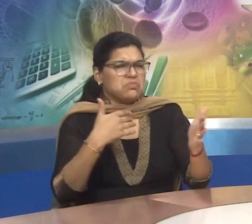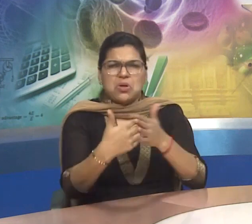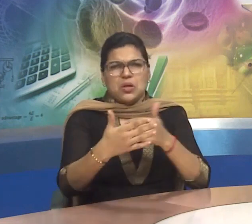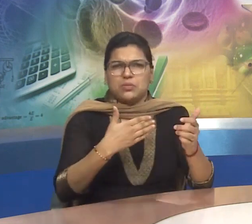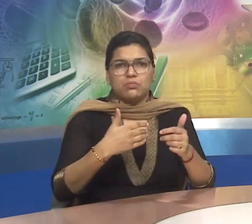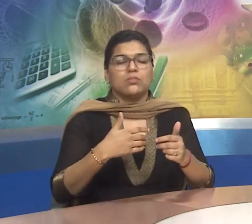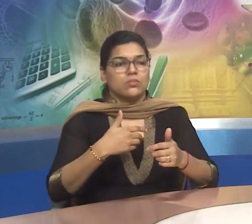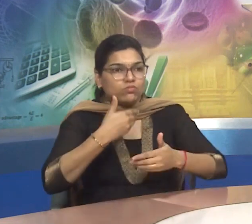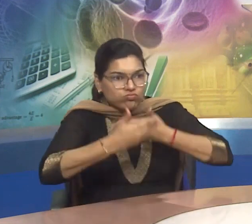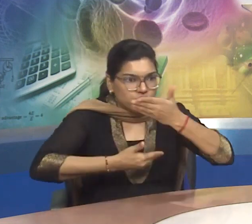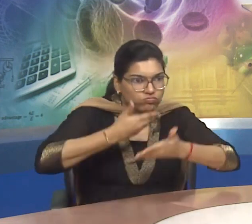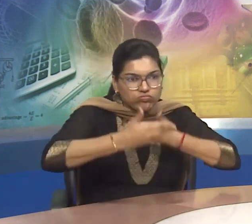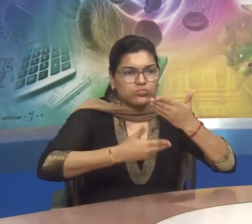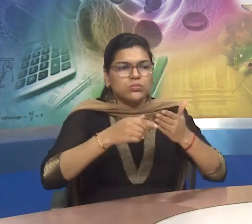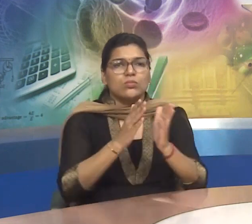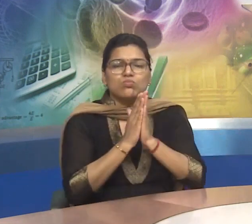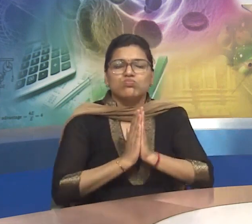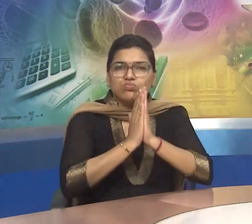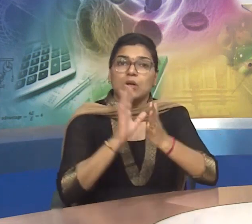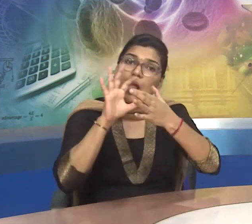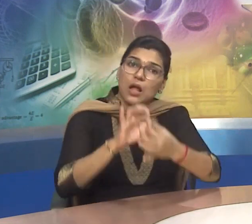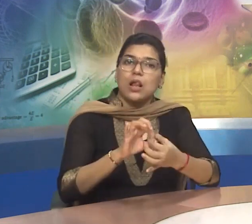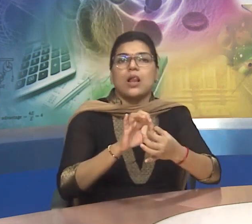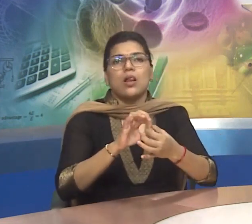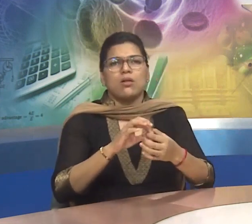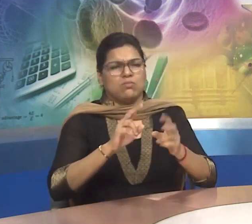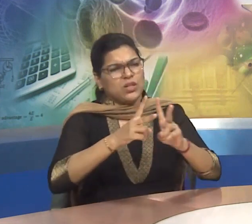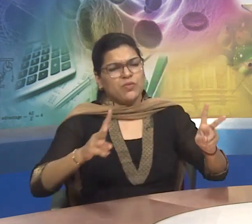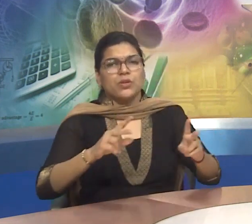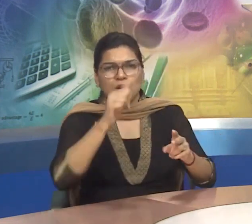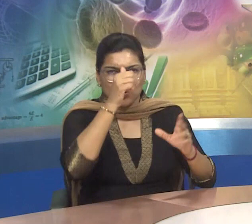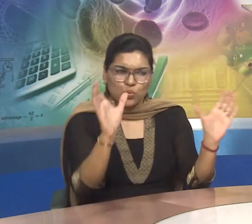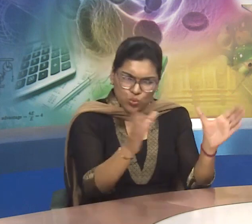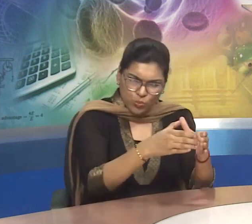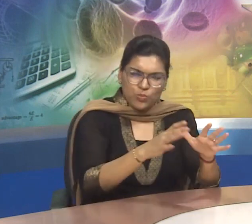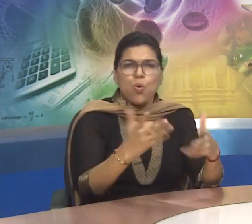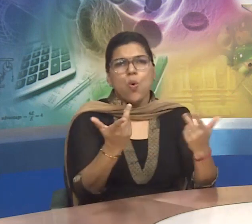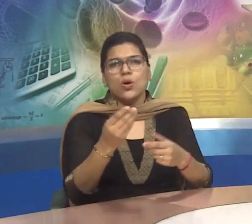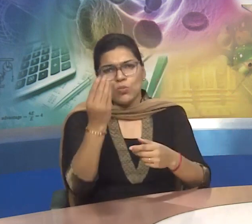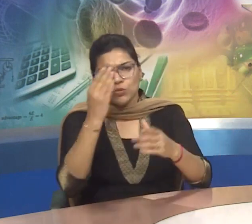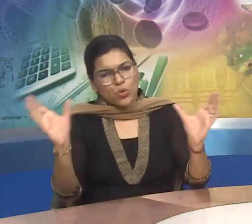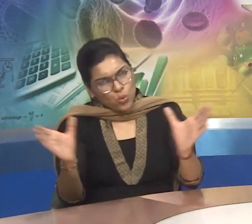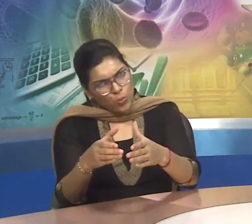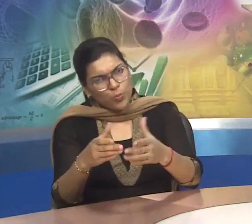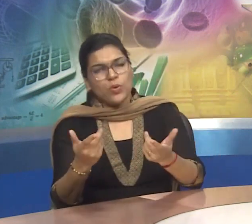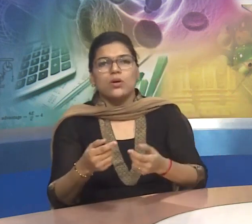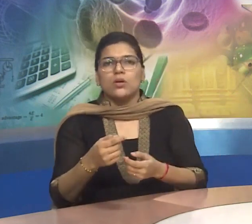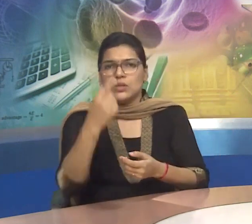This word is preaching. Preaching can be done in a small group, in a large group, of